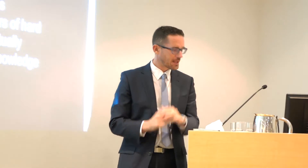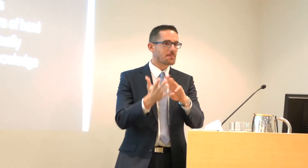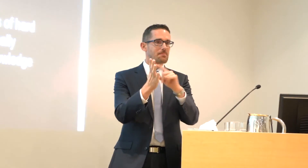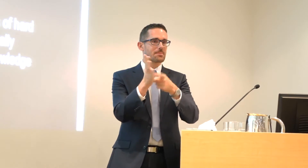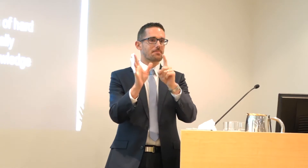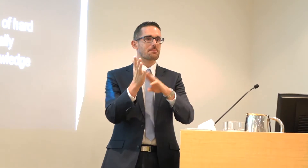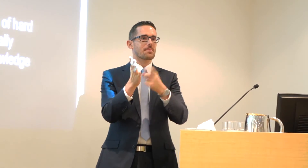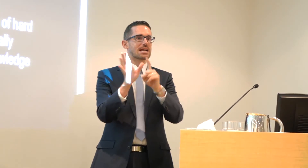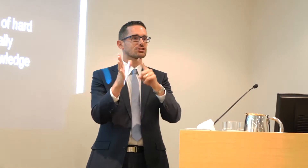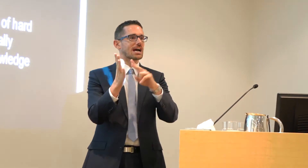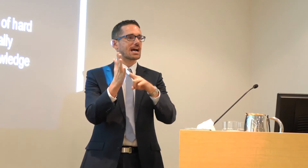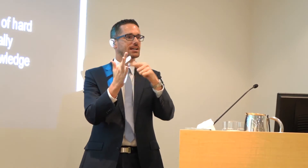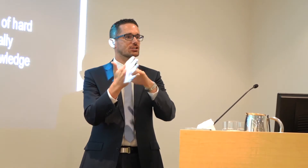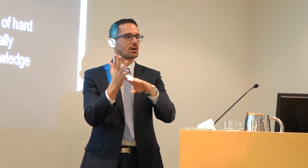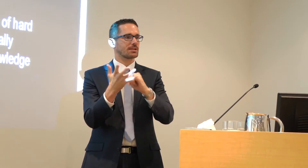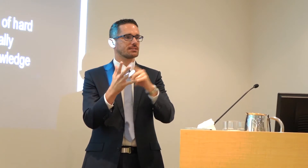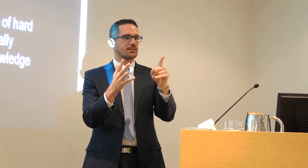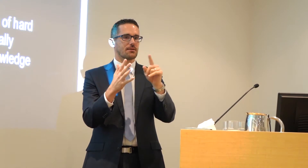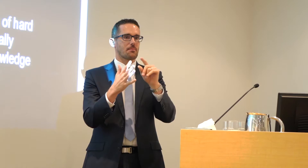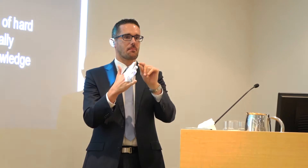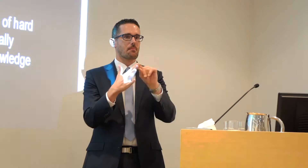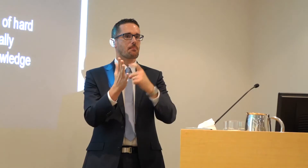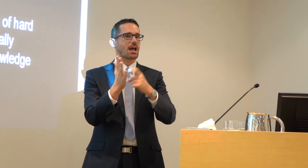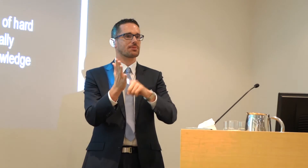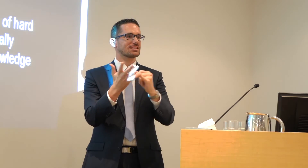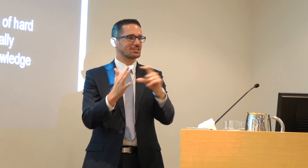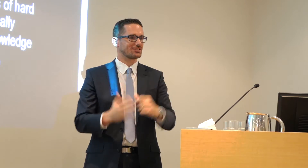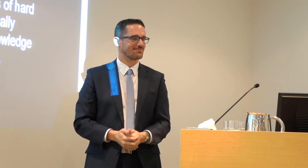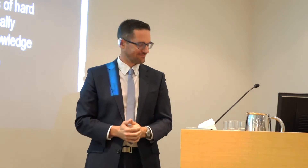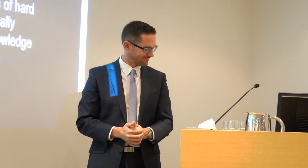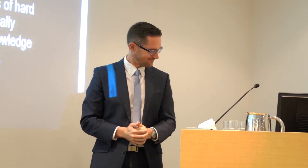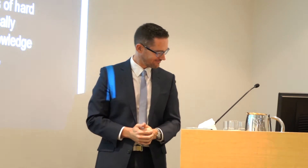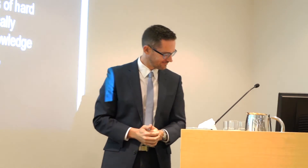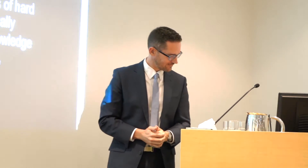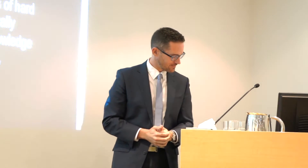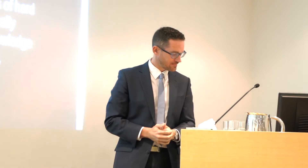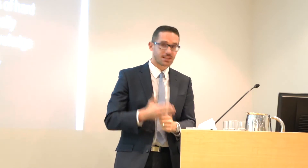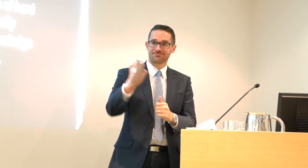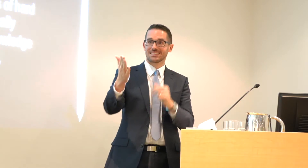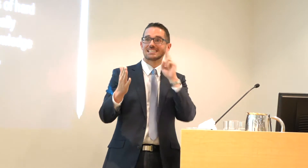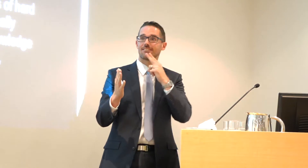Women's Hospital, Mary Ann Thomas, the Parliamentary Secretary.